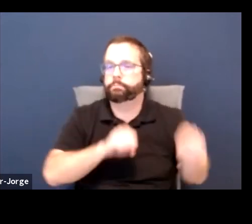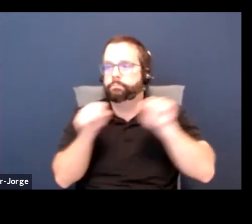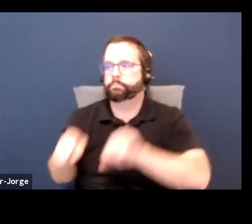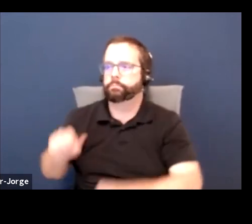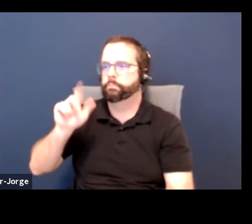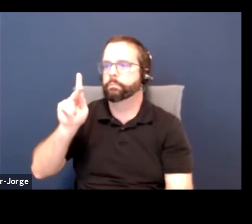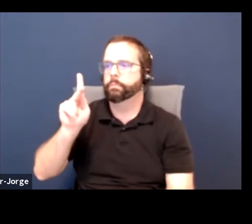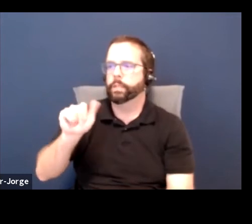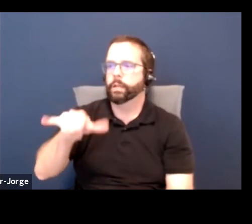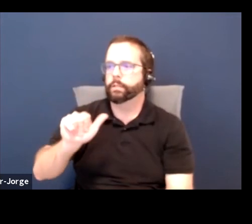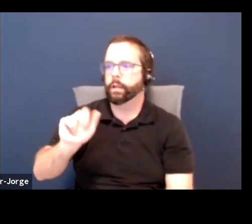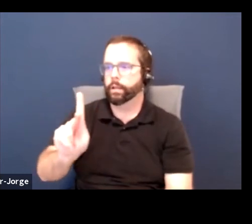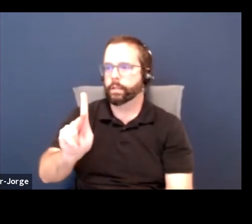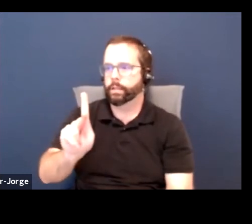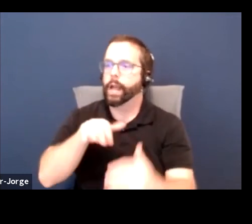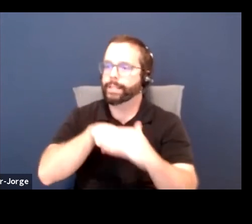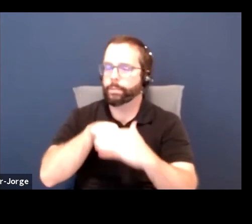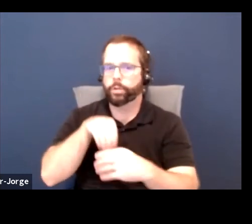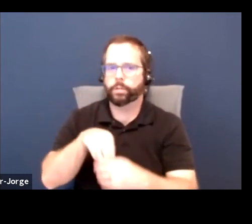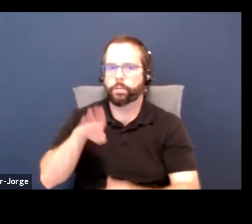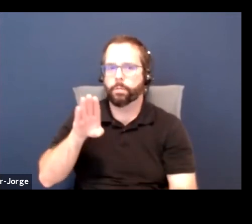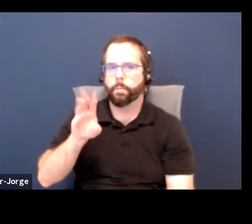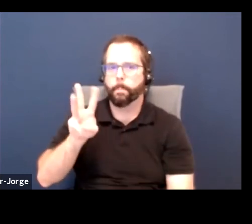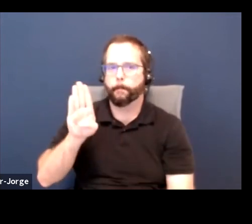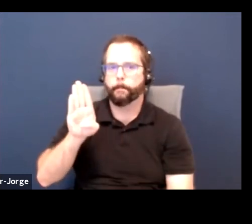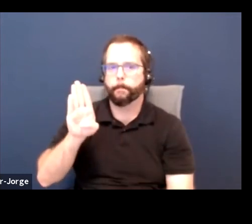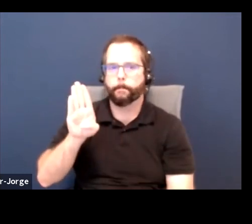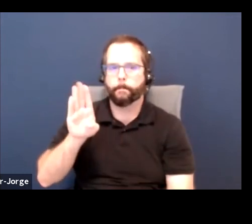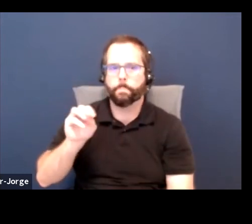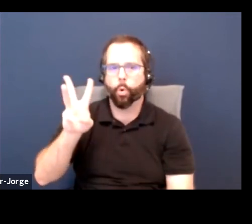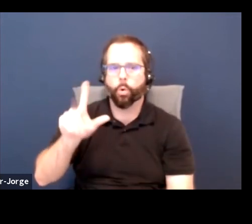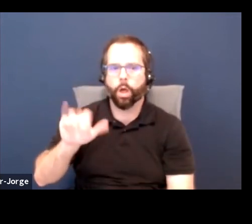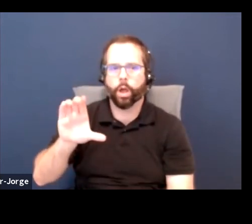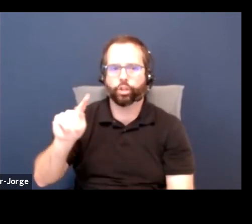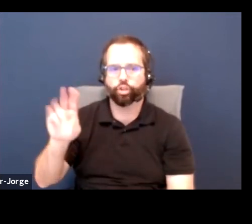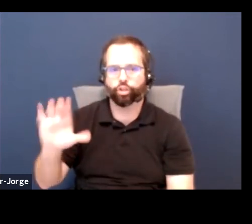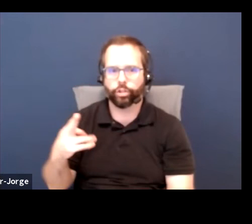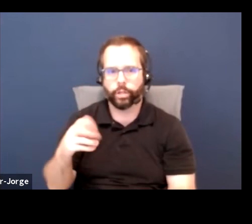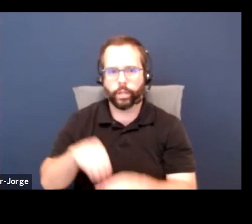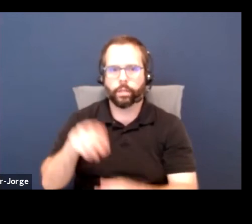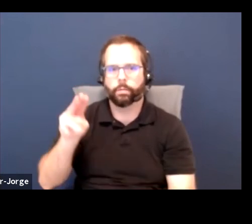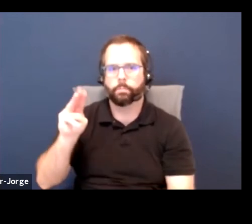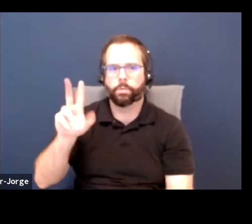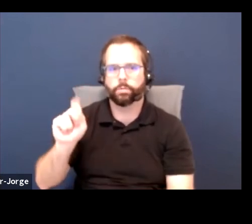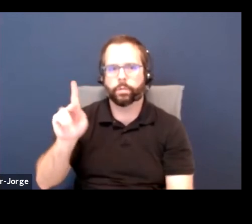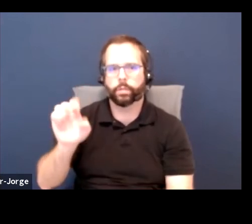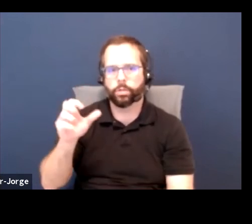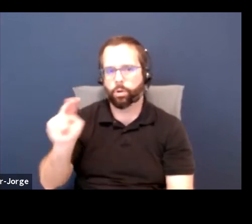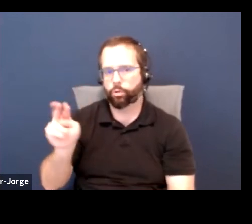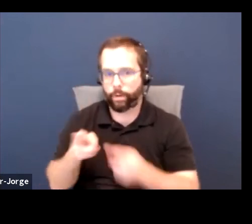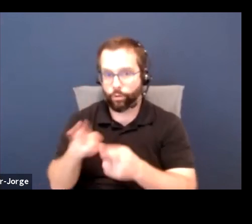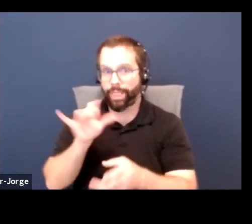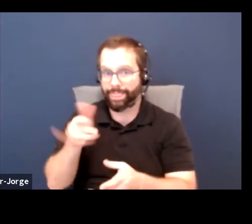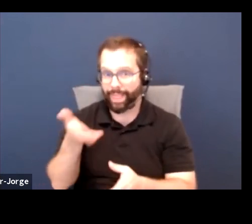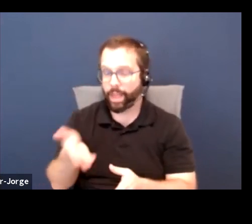launch on our Muskegon River. The accessible kayak boat launch features a